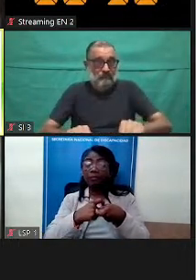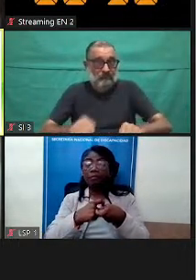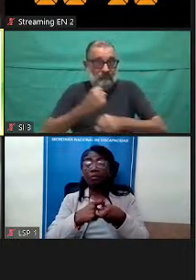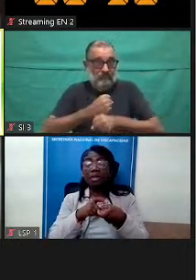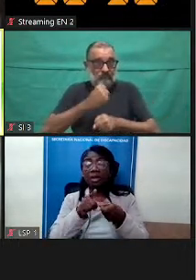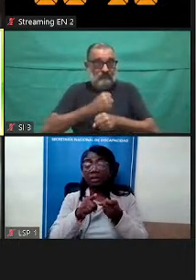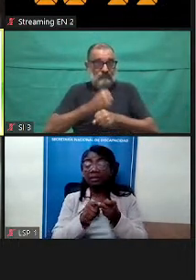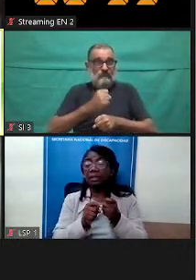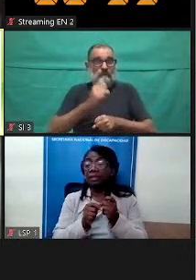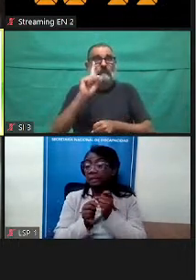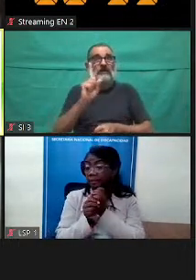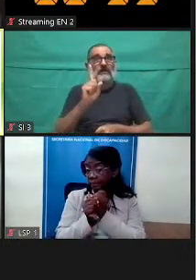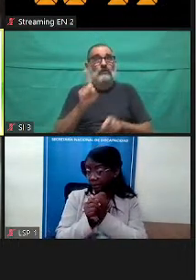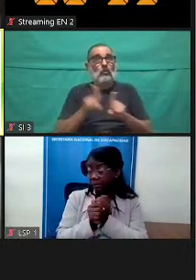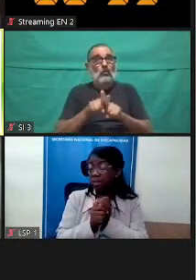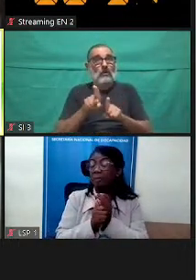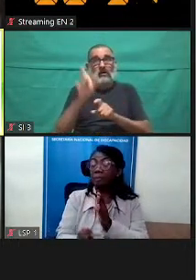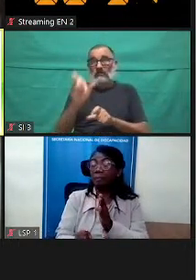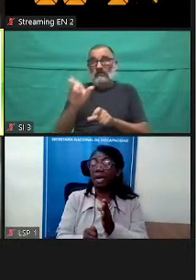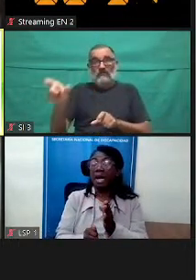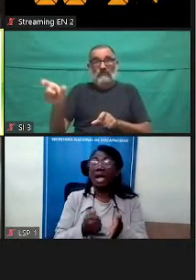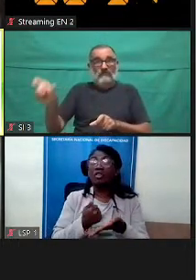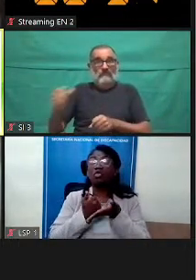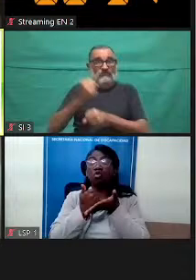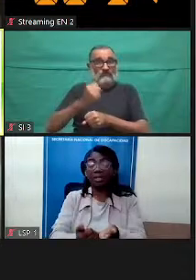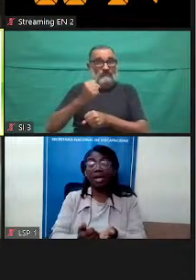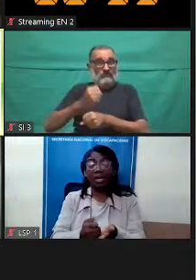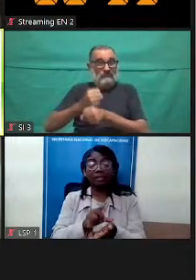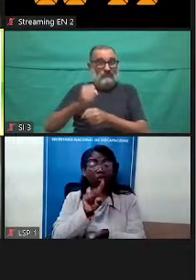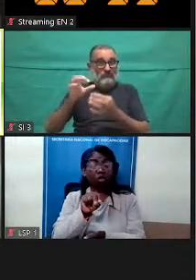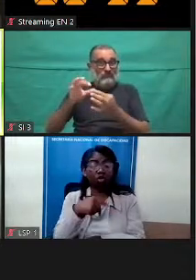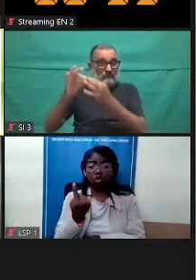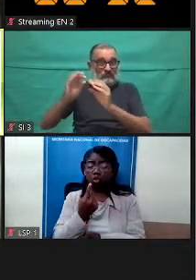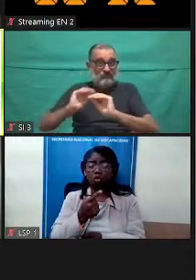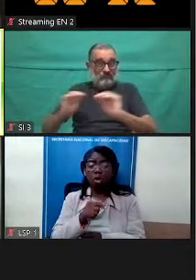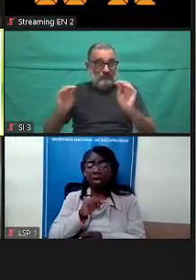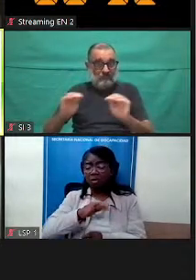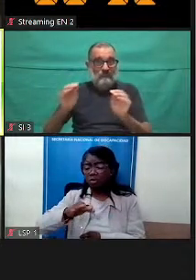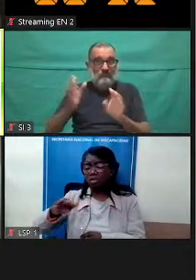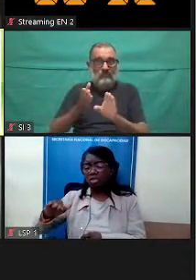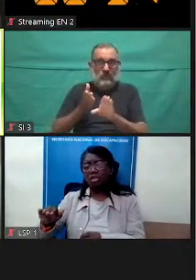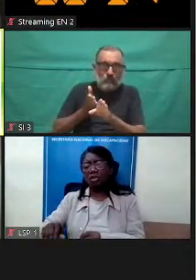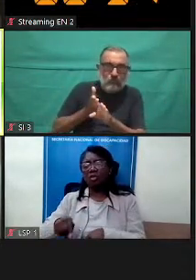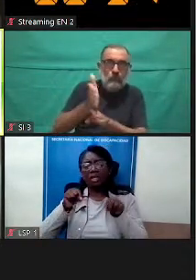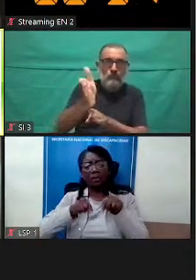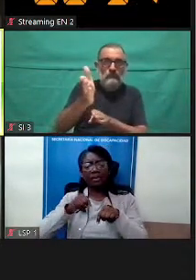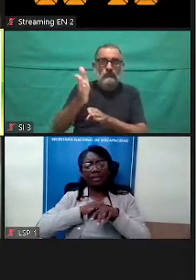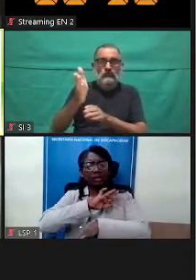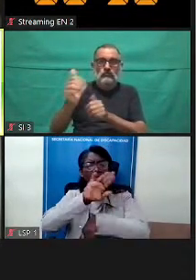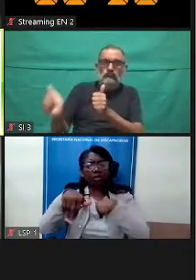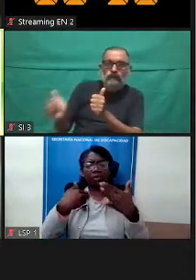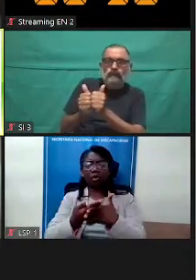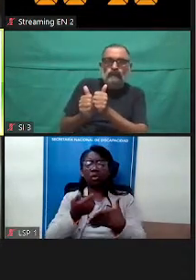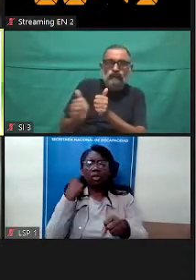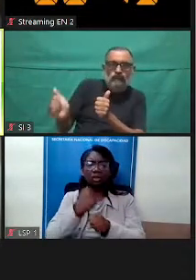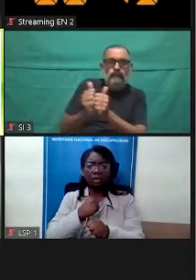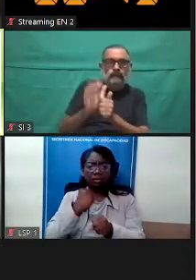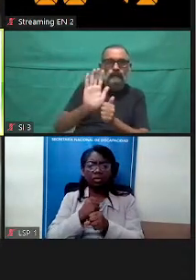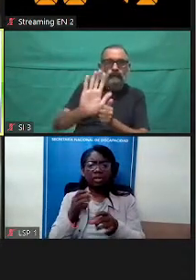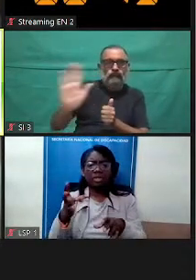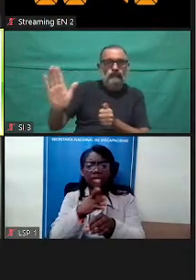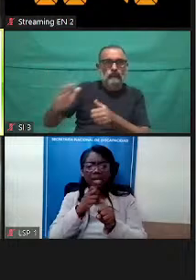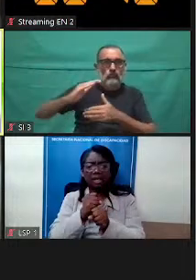this and add up to this human talent and this is going to favor not only children with disabilities but the